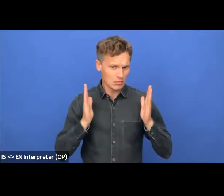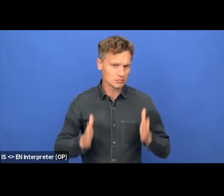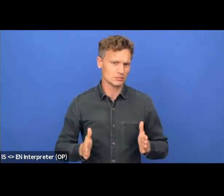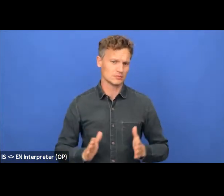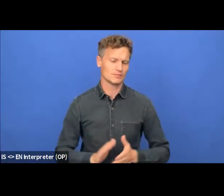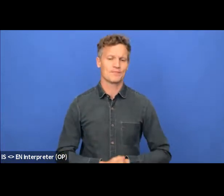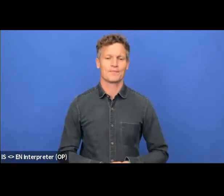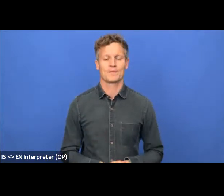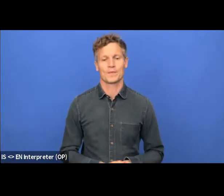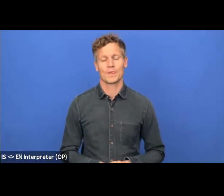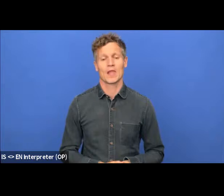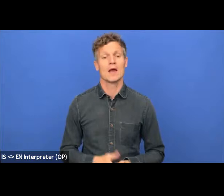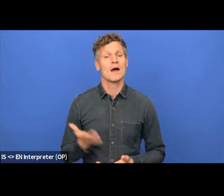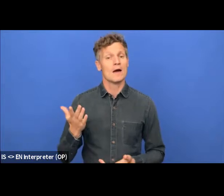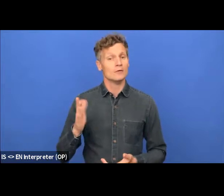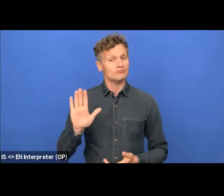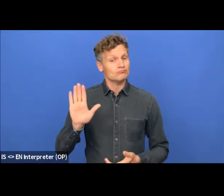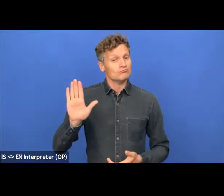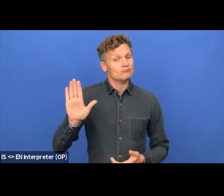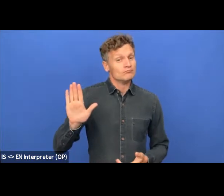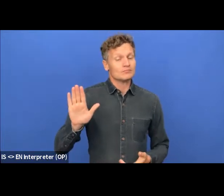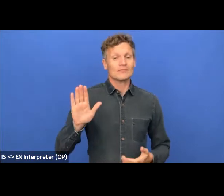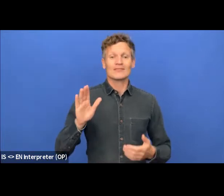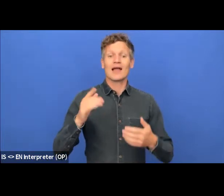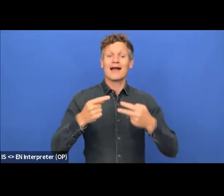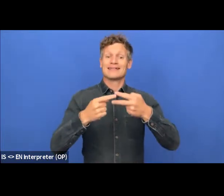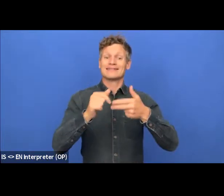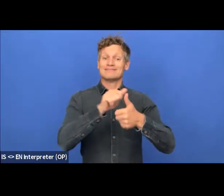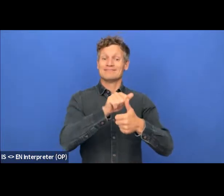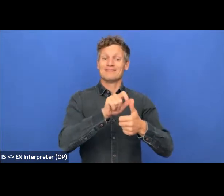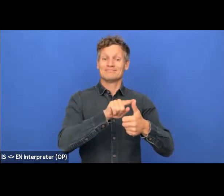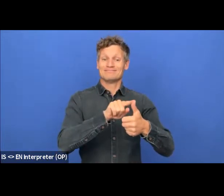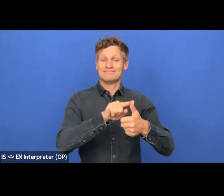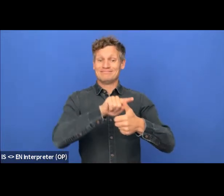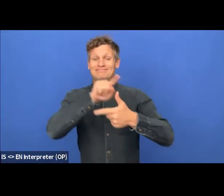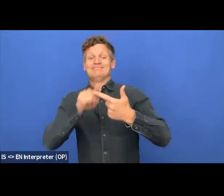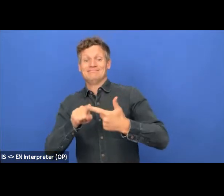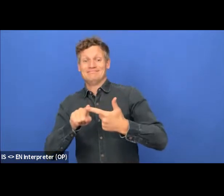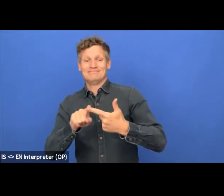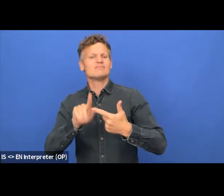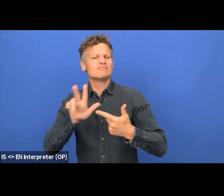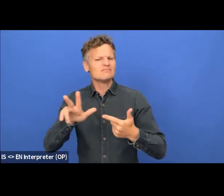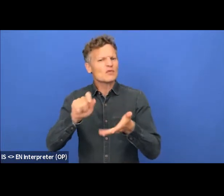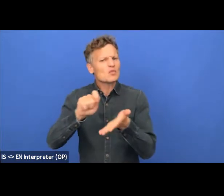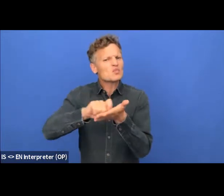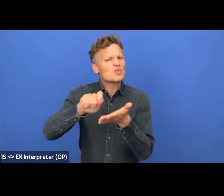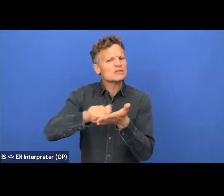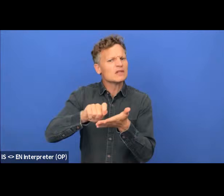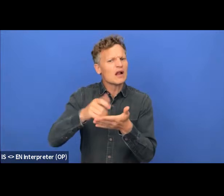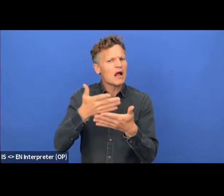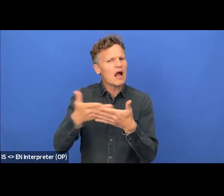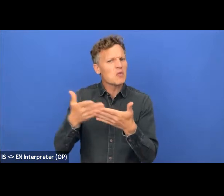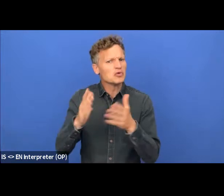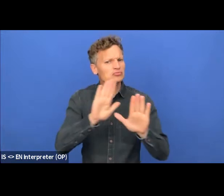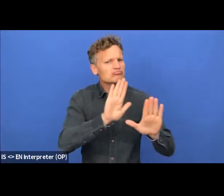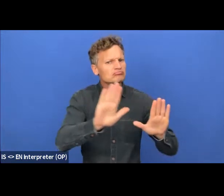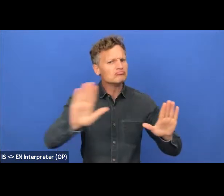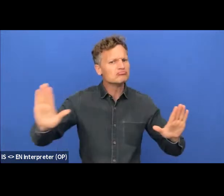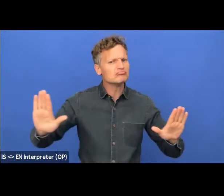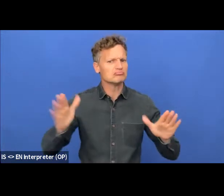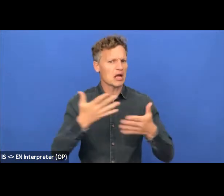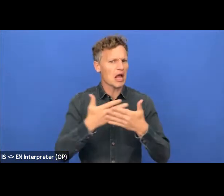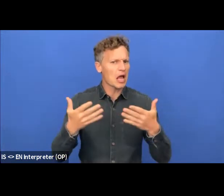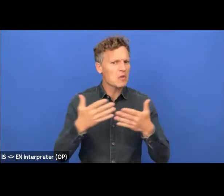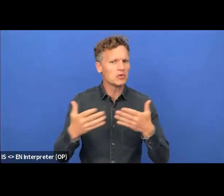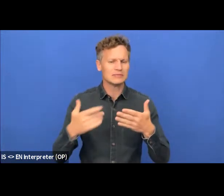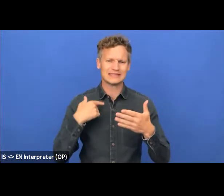in the country's language, so that you could have an accessible an accessible tool and accessible video,